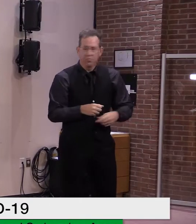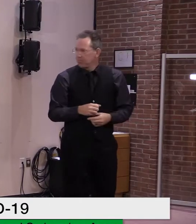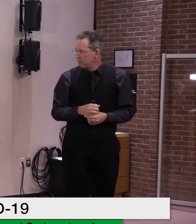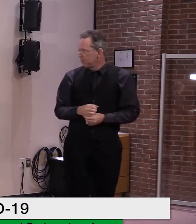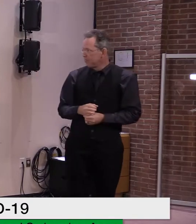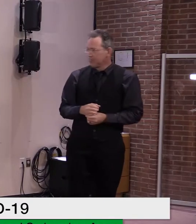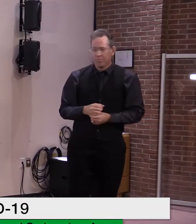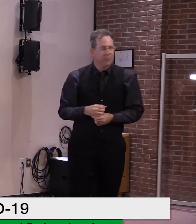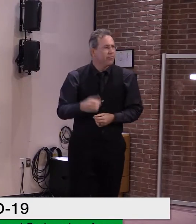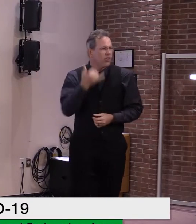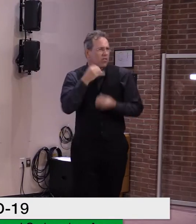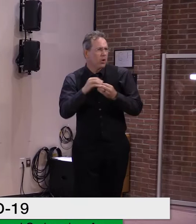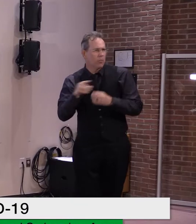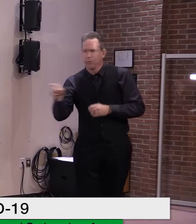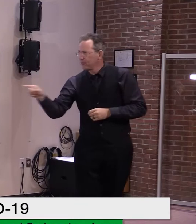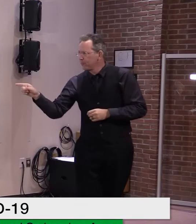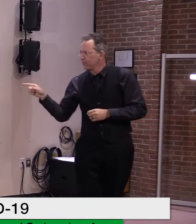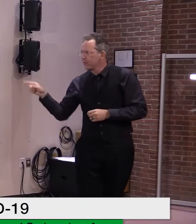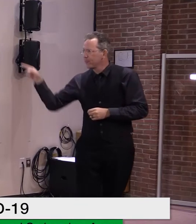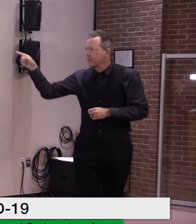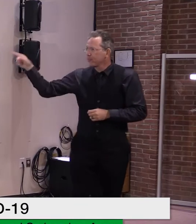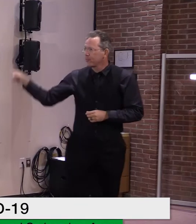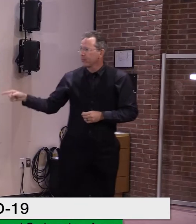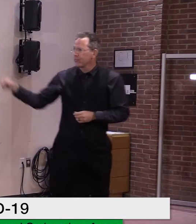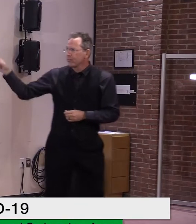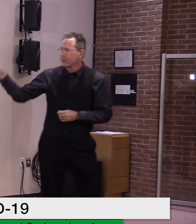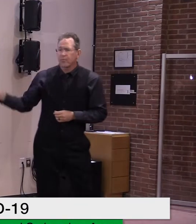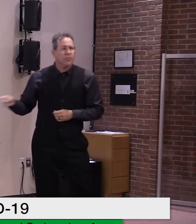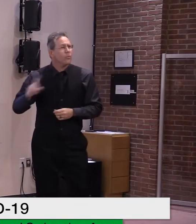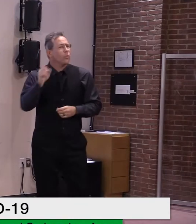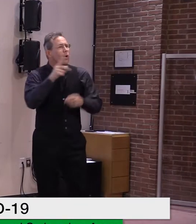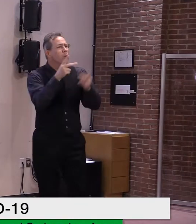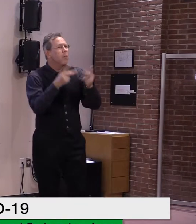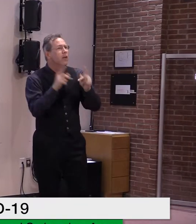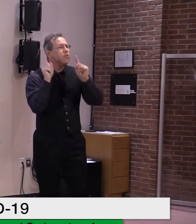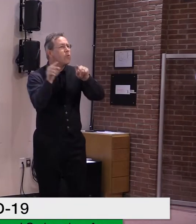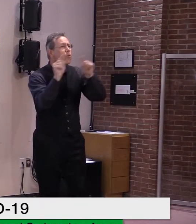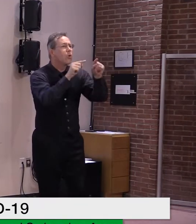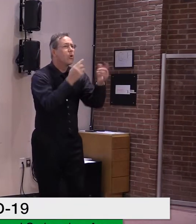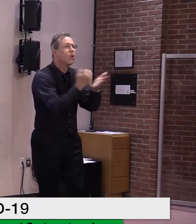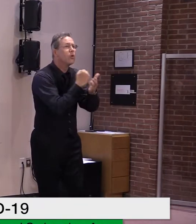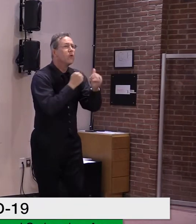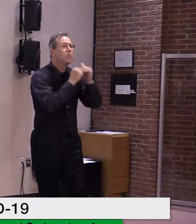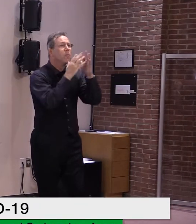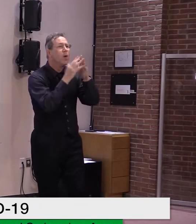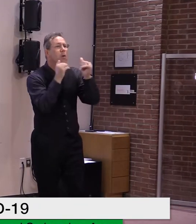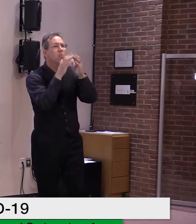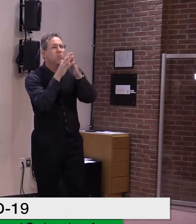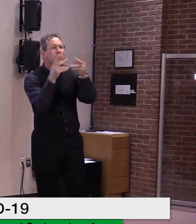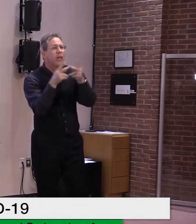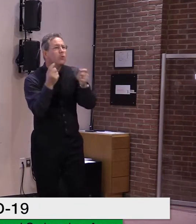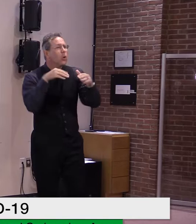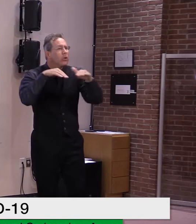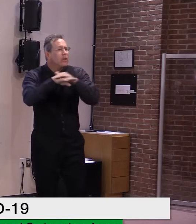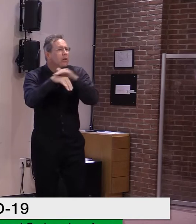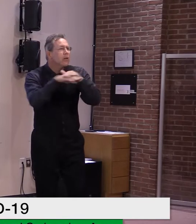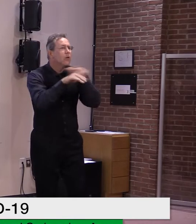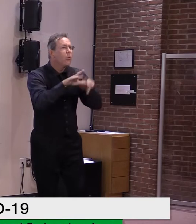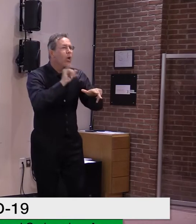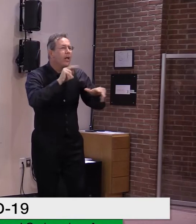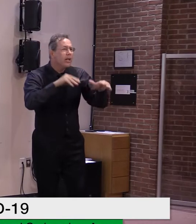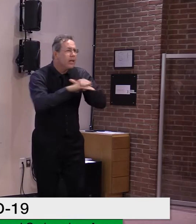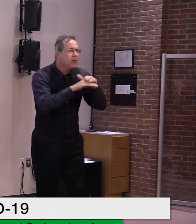vaccine clinics, you can walk in and get your shot at a variety of locations, including